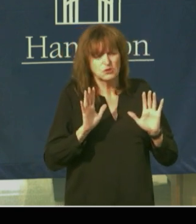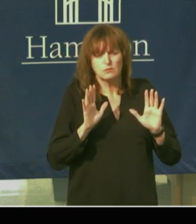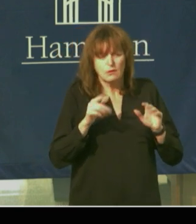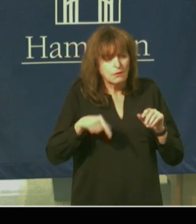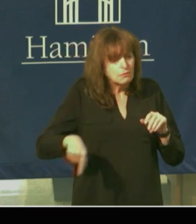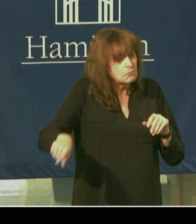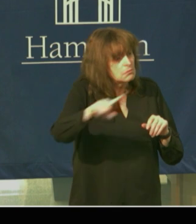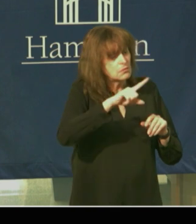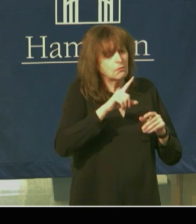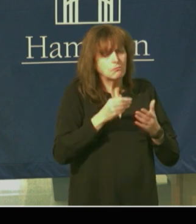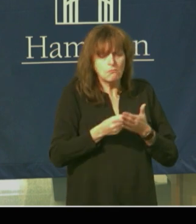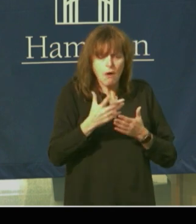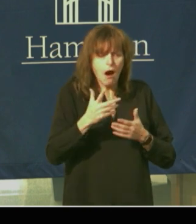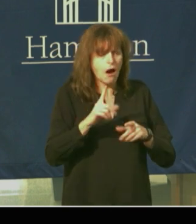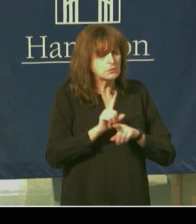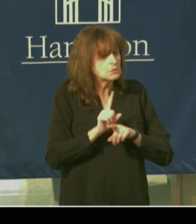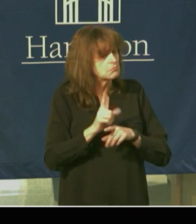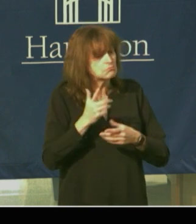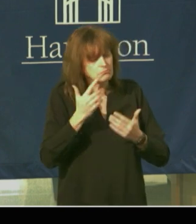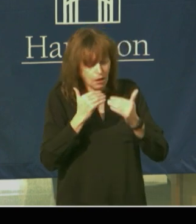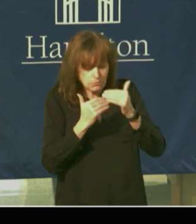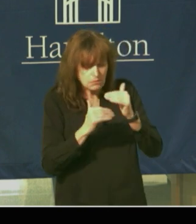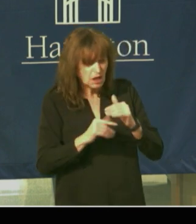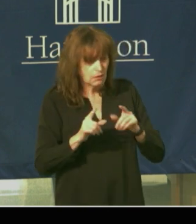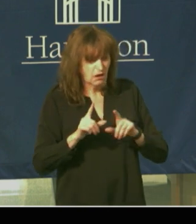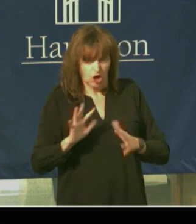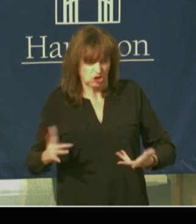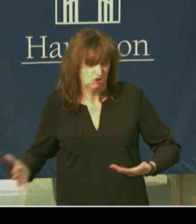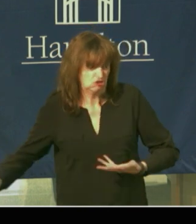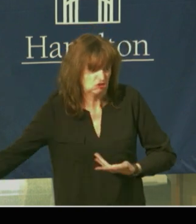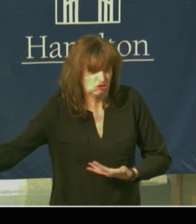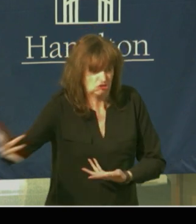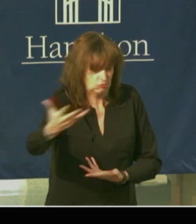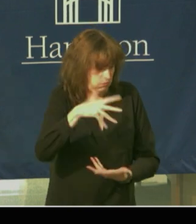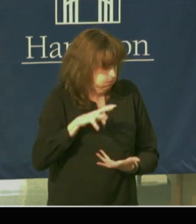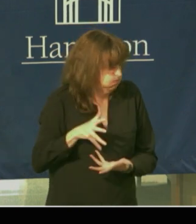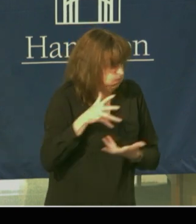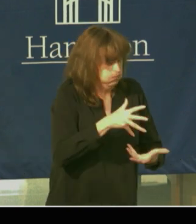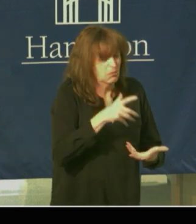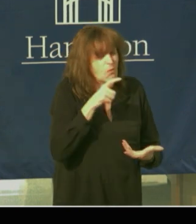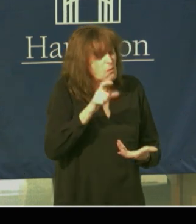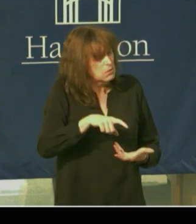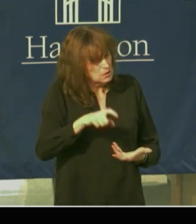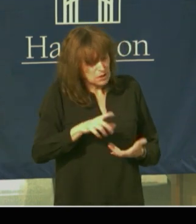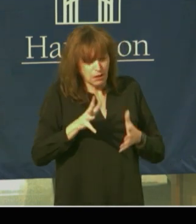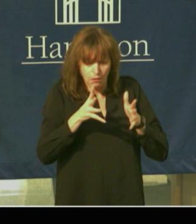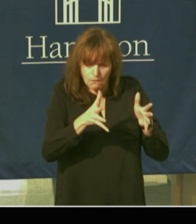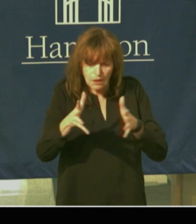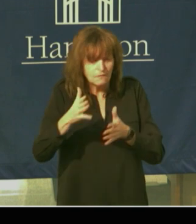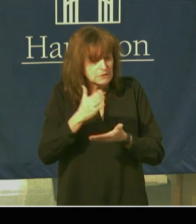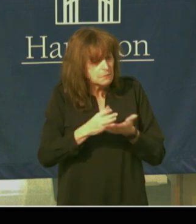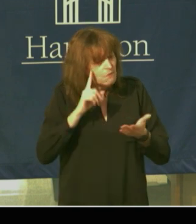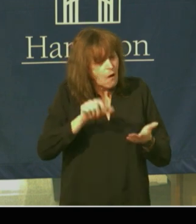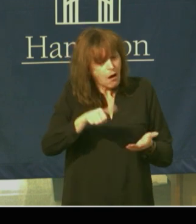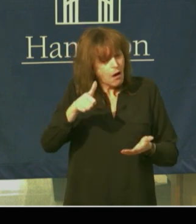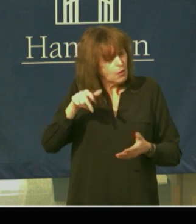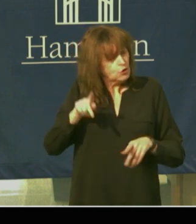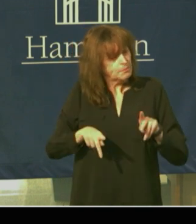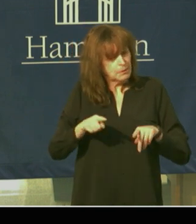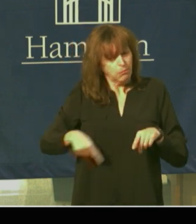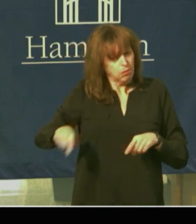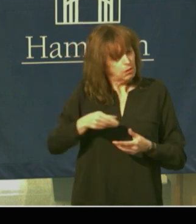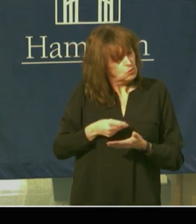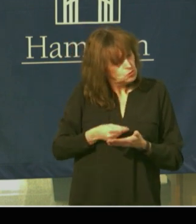need to hoard or buy more than you need for a couple of weeks as you normally would, then there'll be much available for everyone to get through